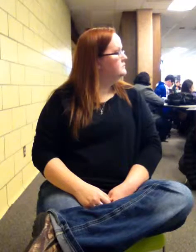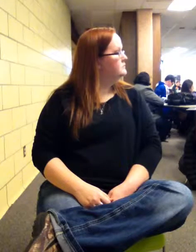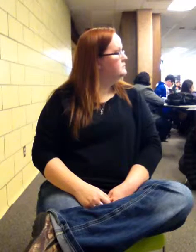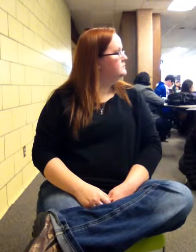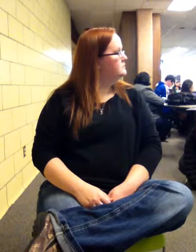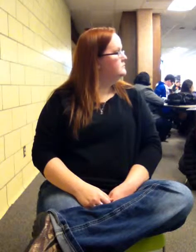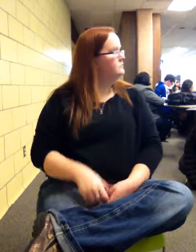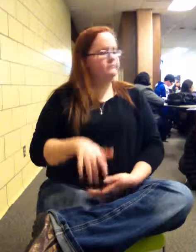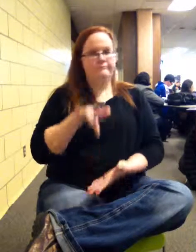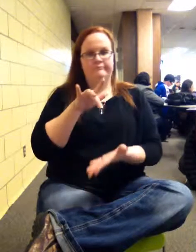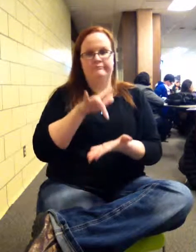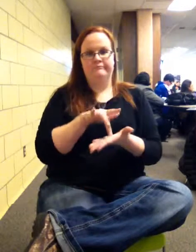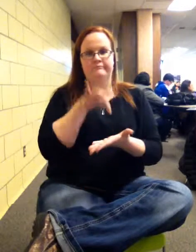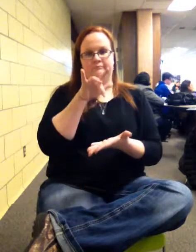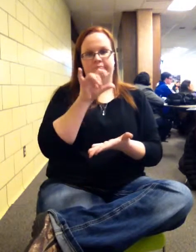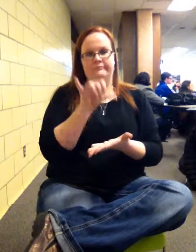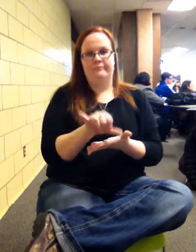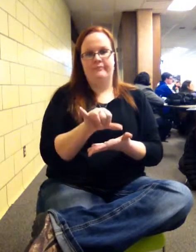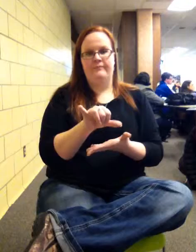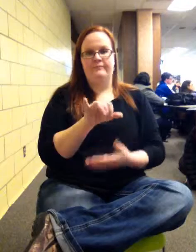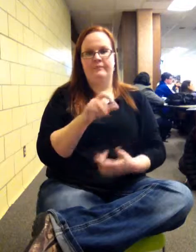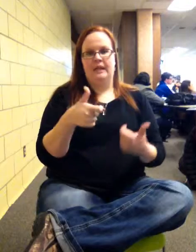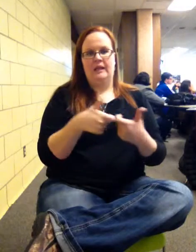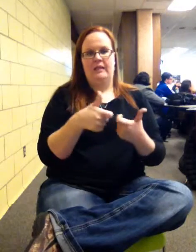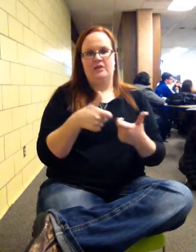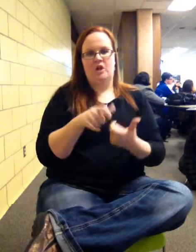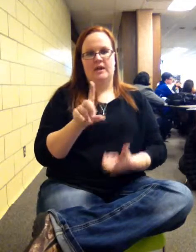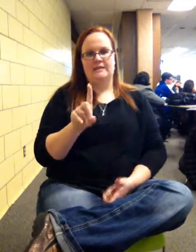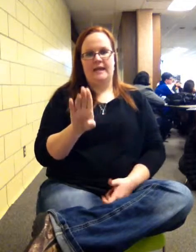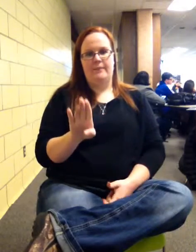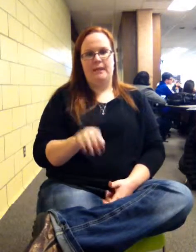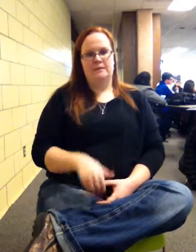If you'll click on that electronic databases,